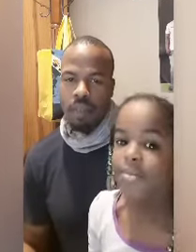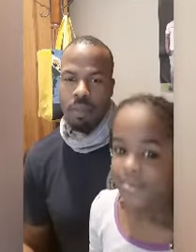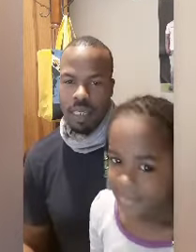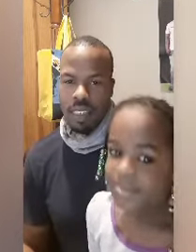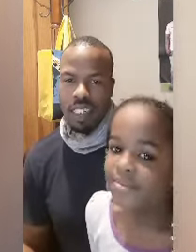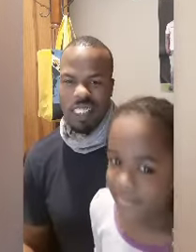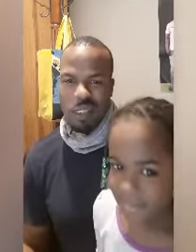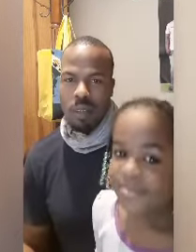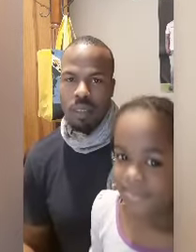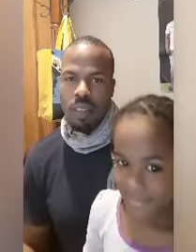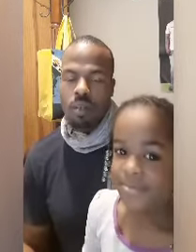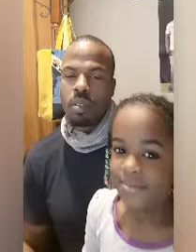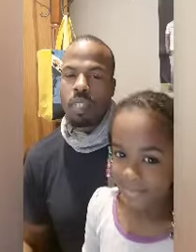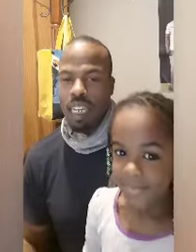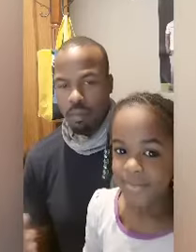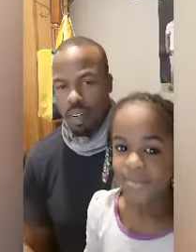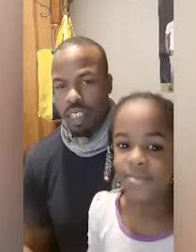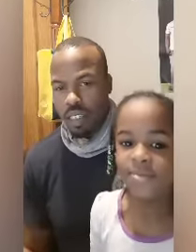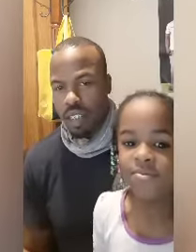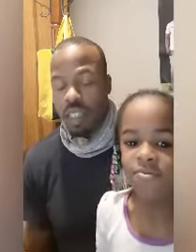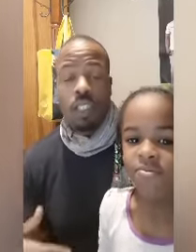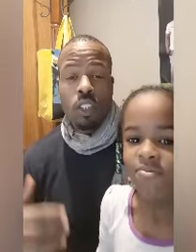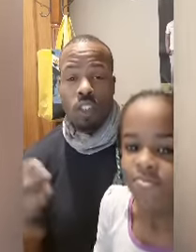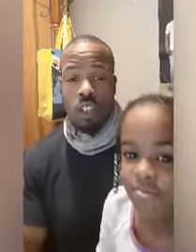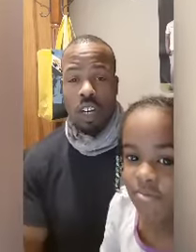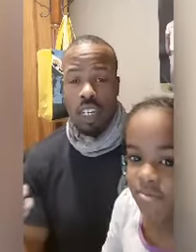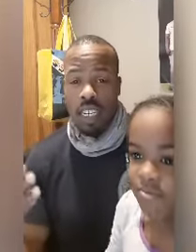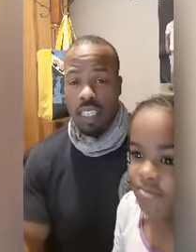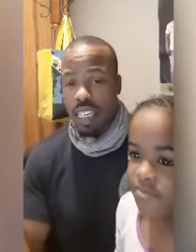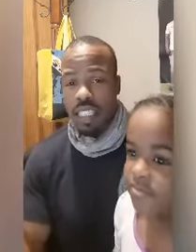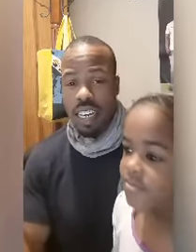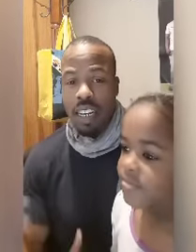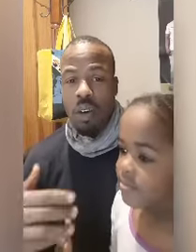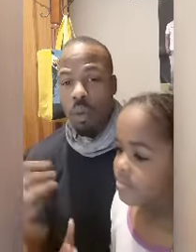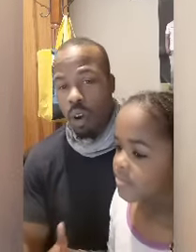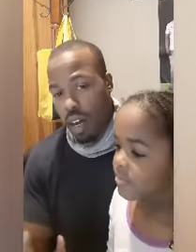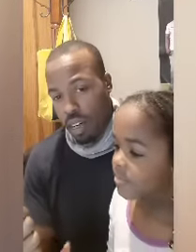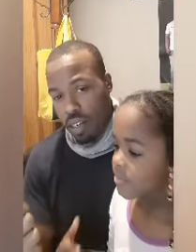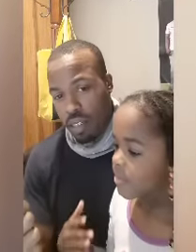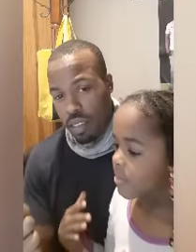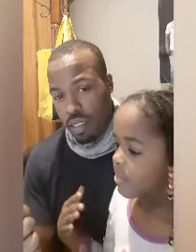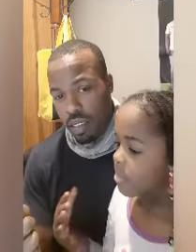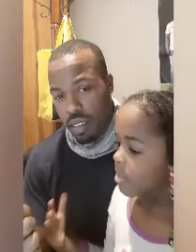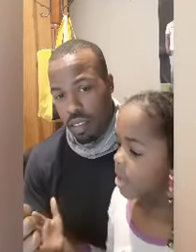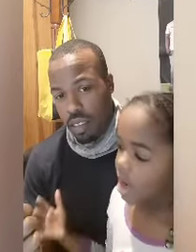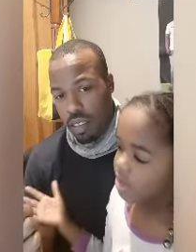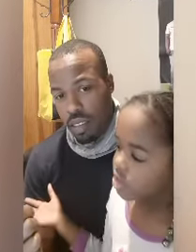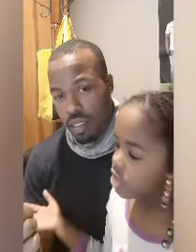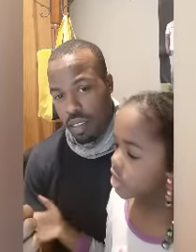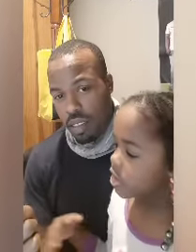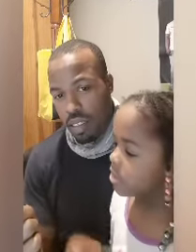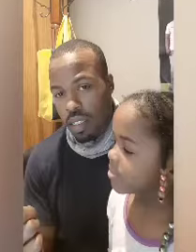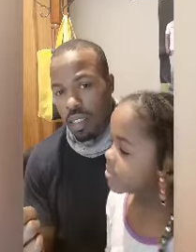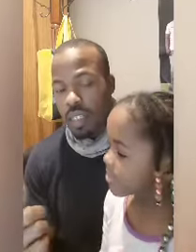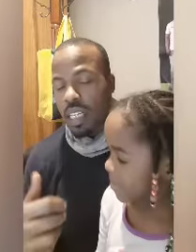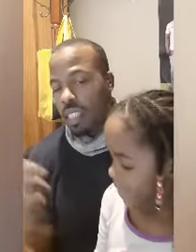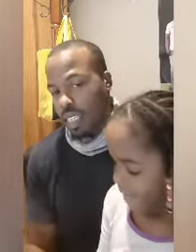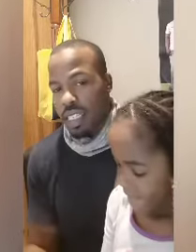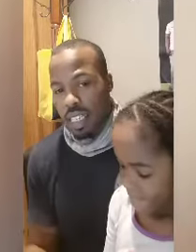break from exercising. Well, taking breaks are good so the dog can get things like water. Energy. Get his